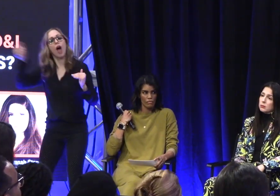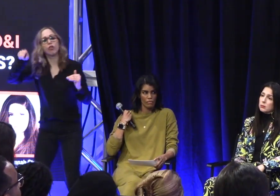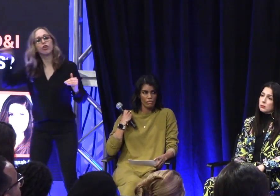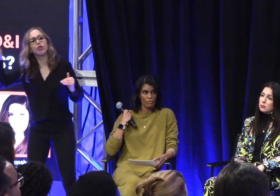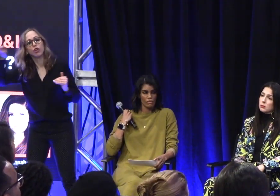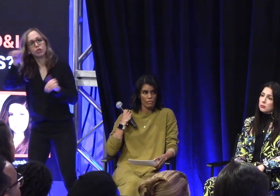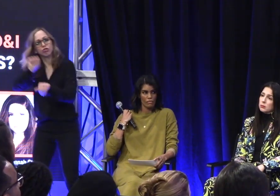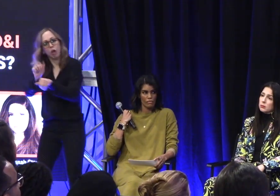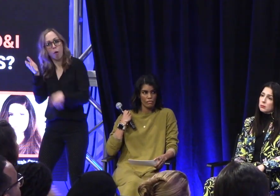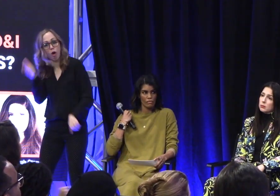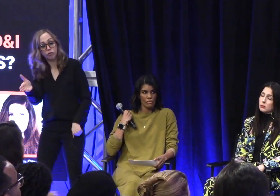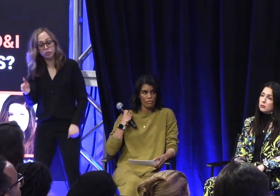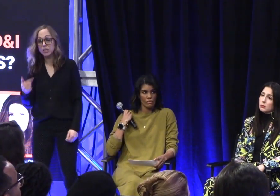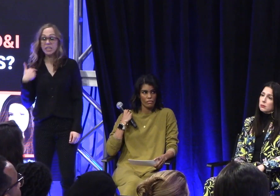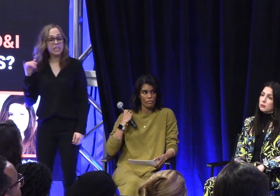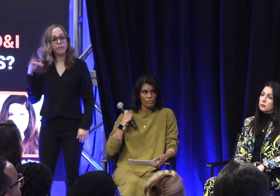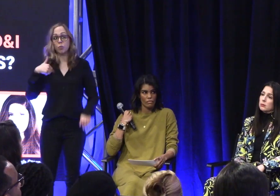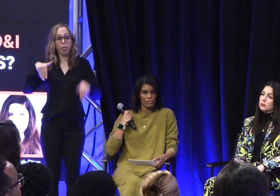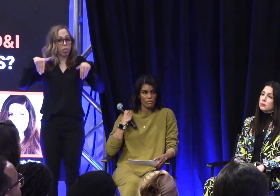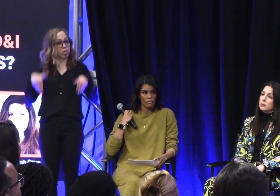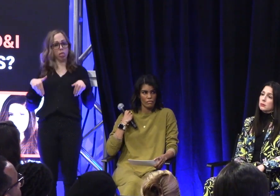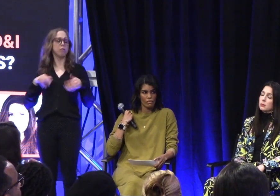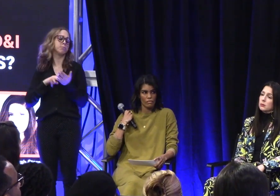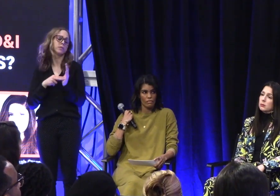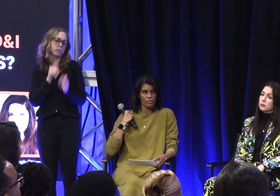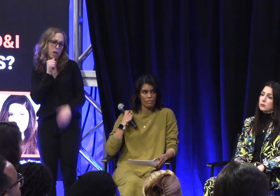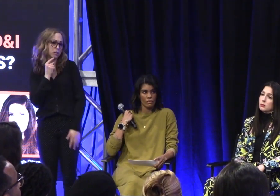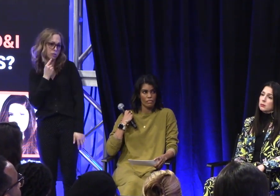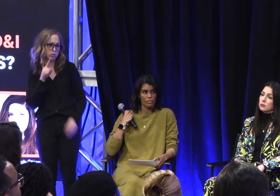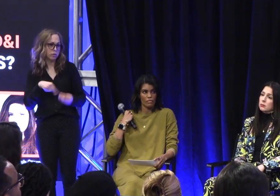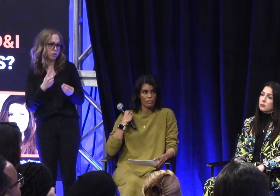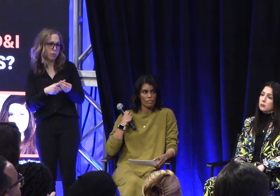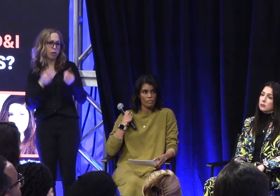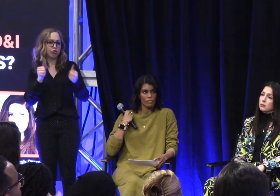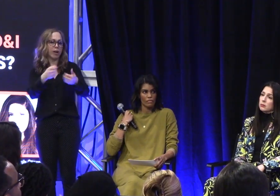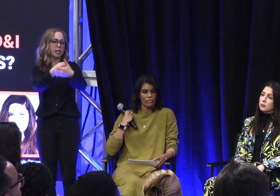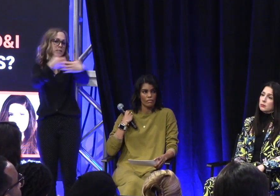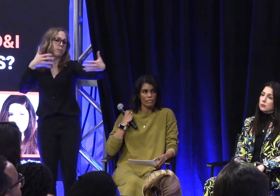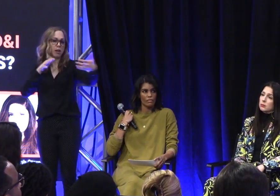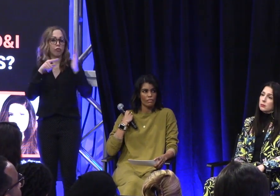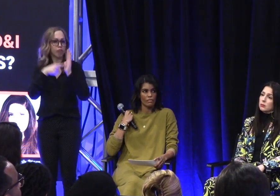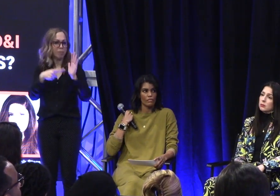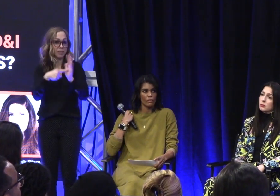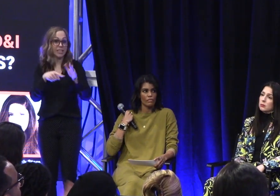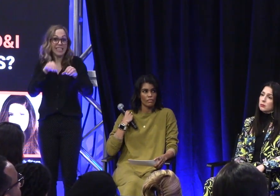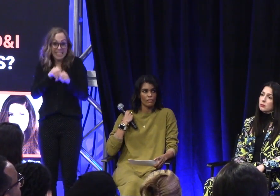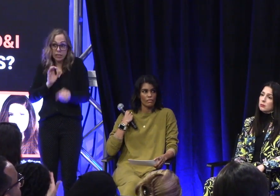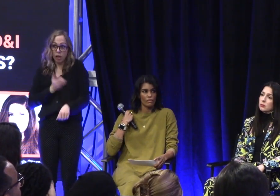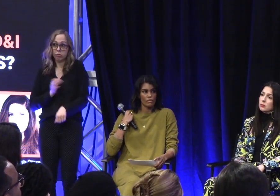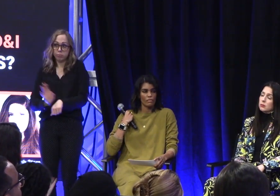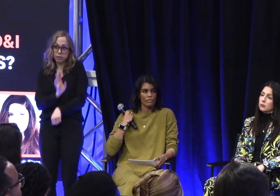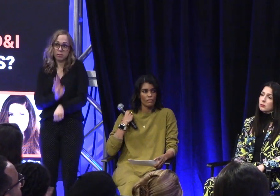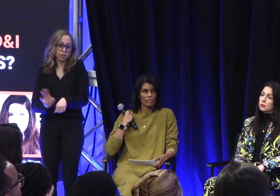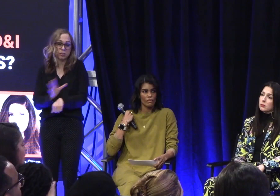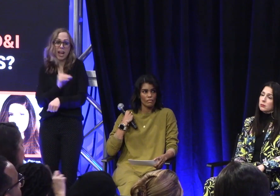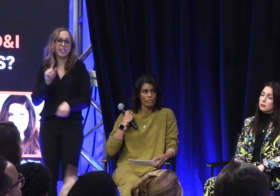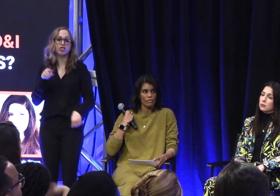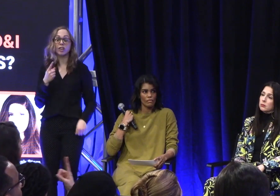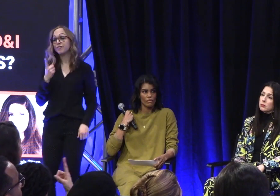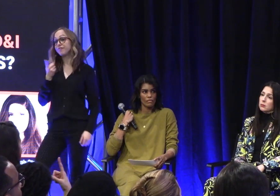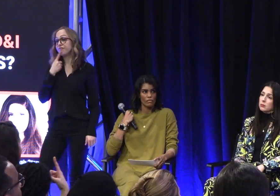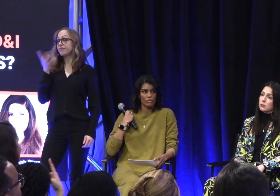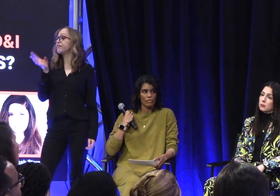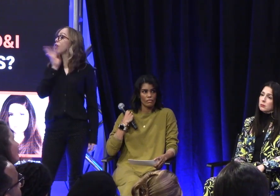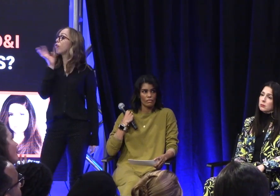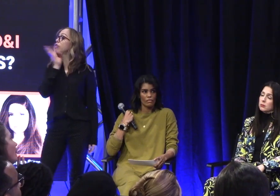be offered? If we're not, we're not being serious about trying to expand the representation that exists in our business. It is just lip service